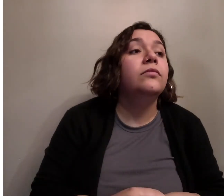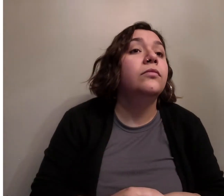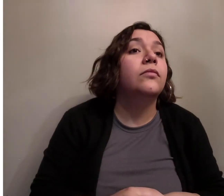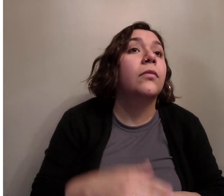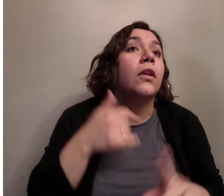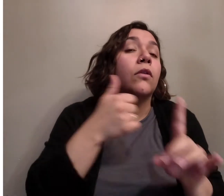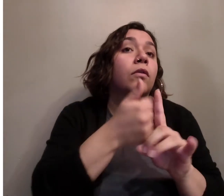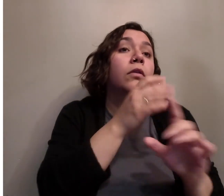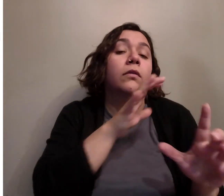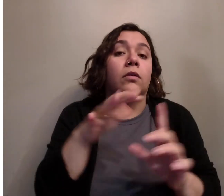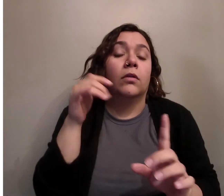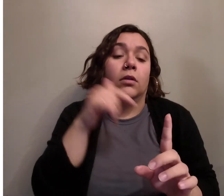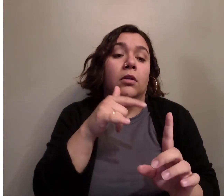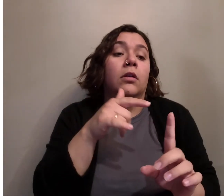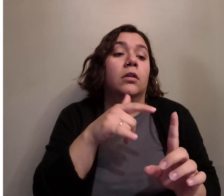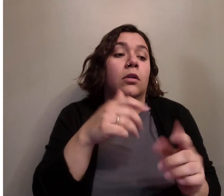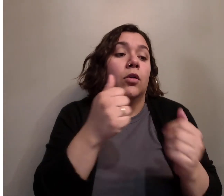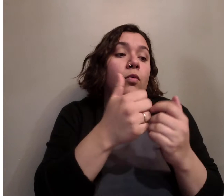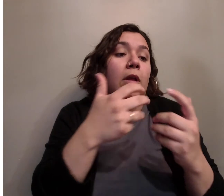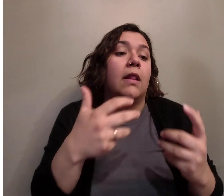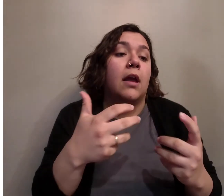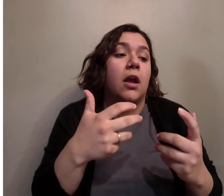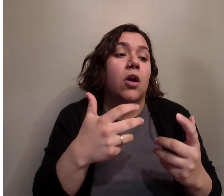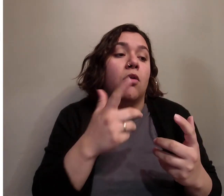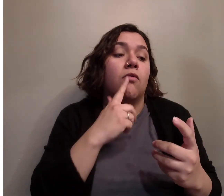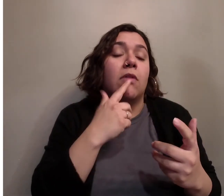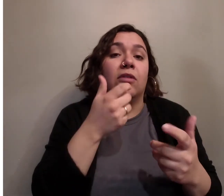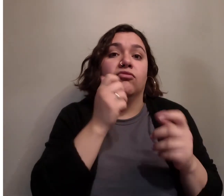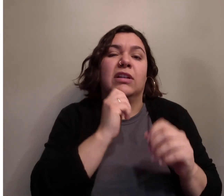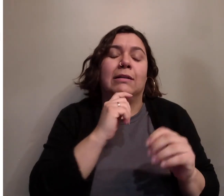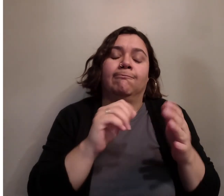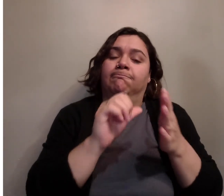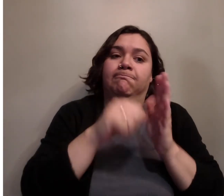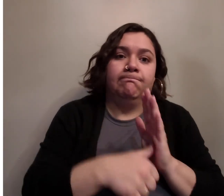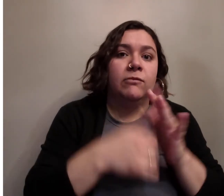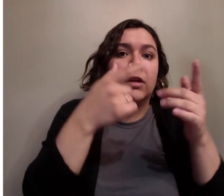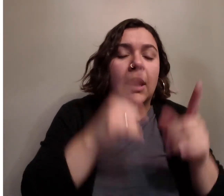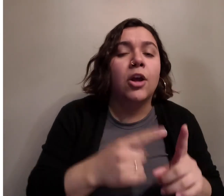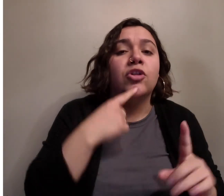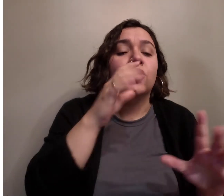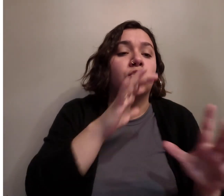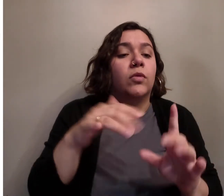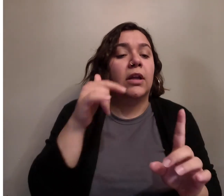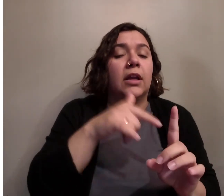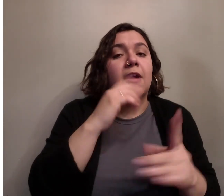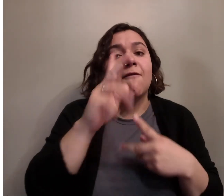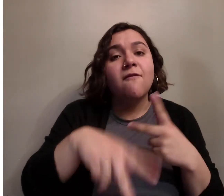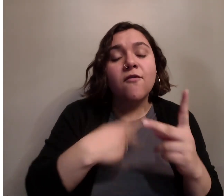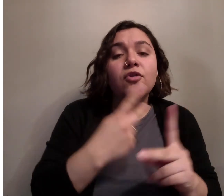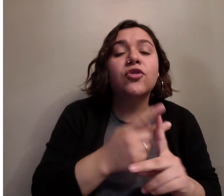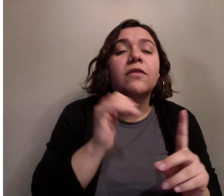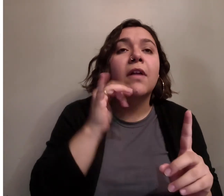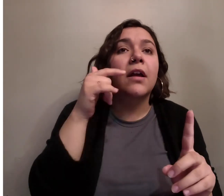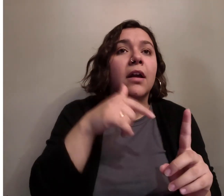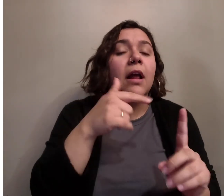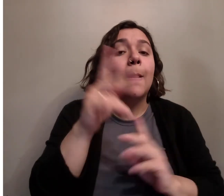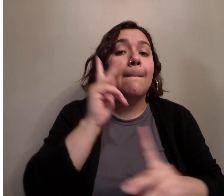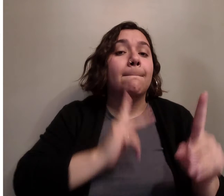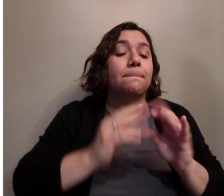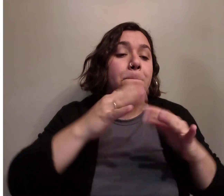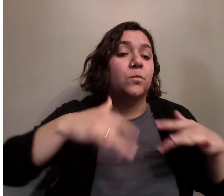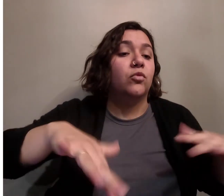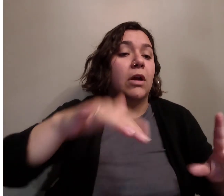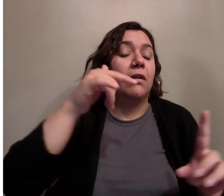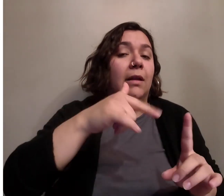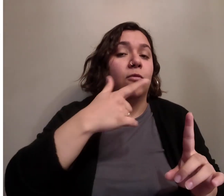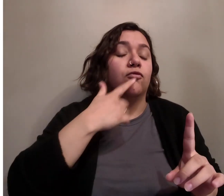also brilliant is she's doing, without hammering you over the head with it, she's doing a version